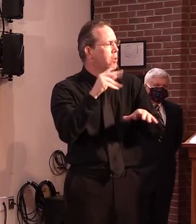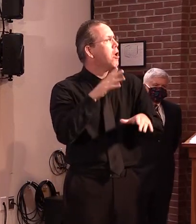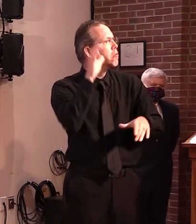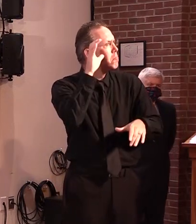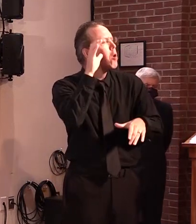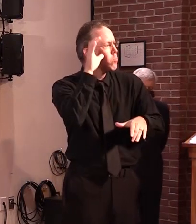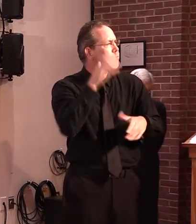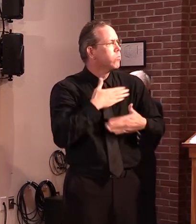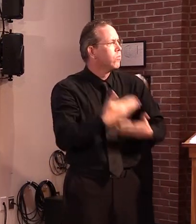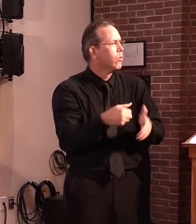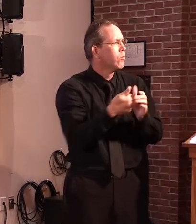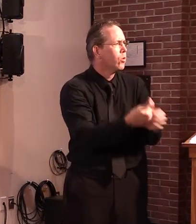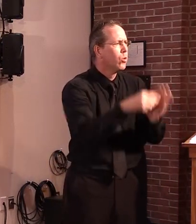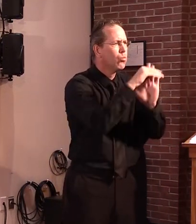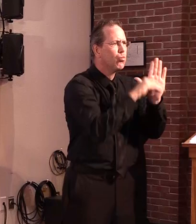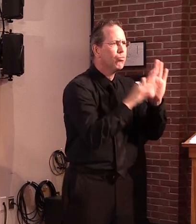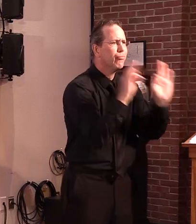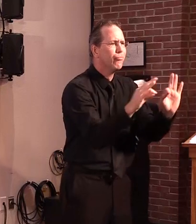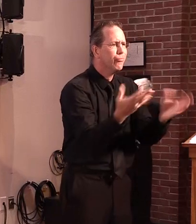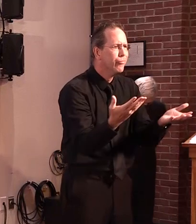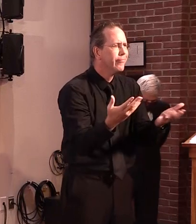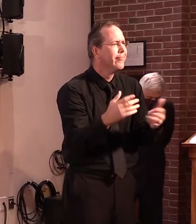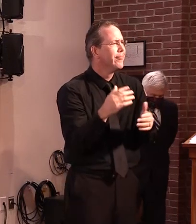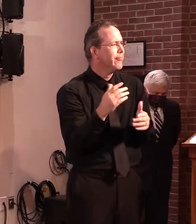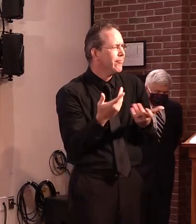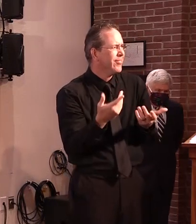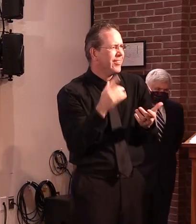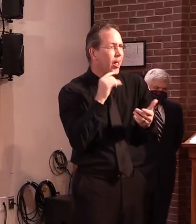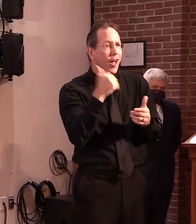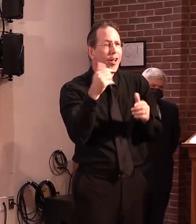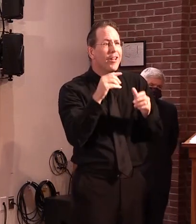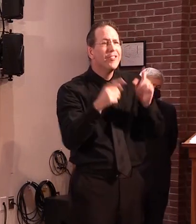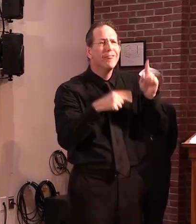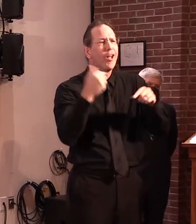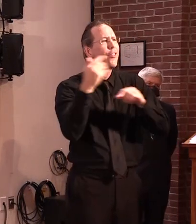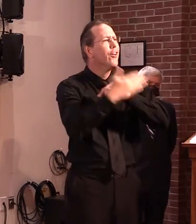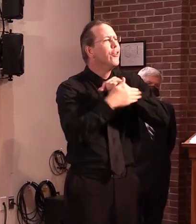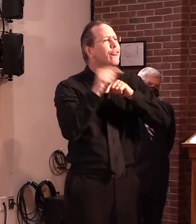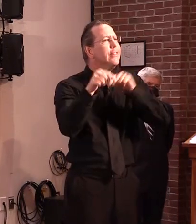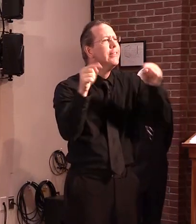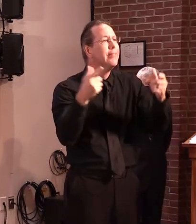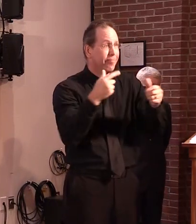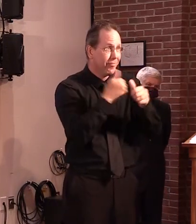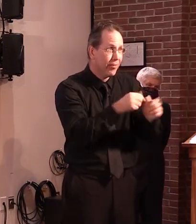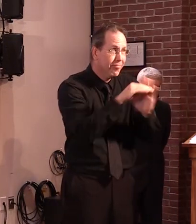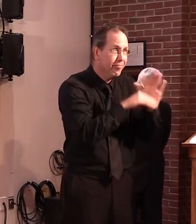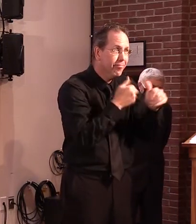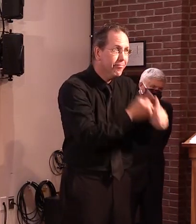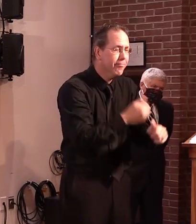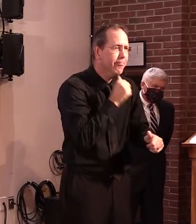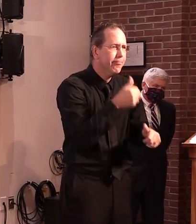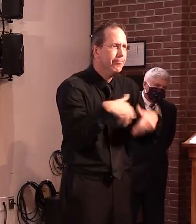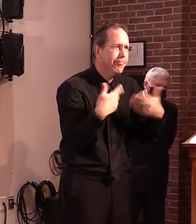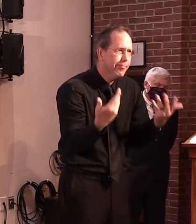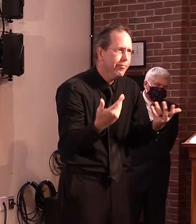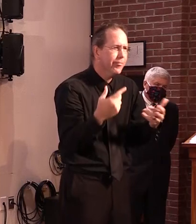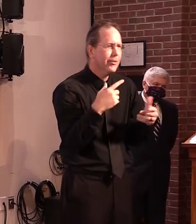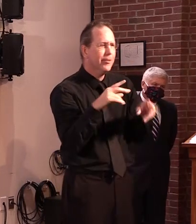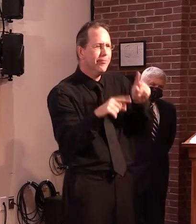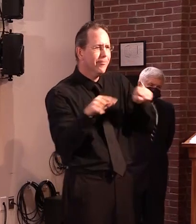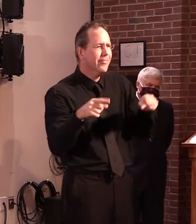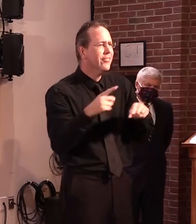is a great deal of variability throughout our country, and in some areas, anything that smacks of an